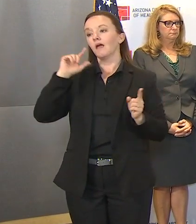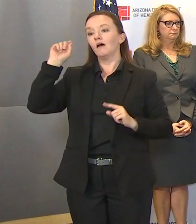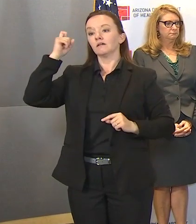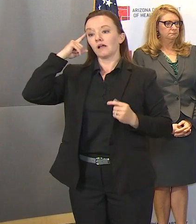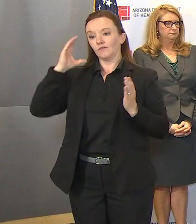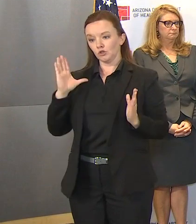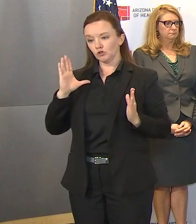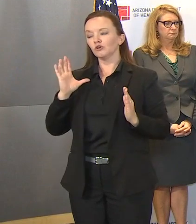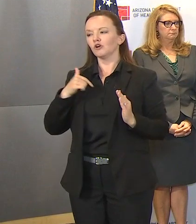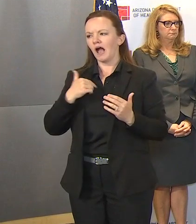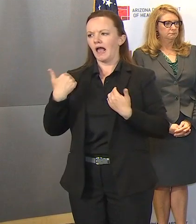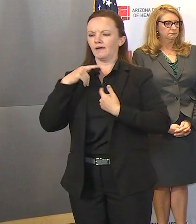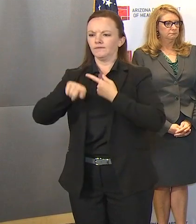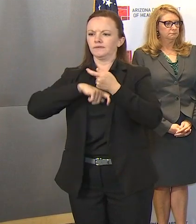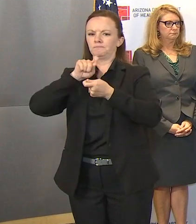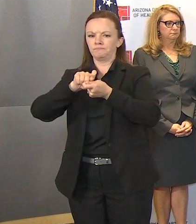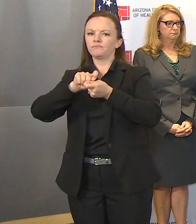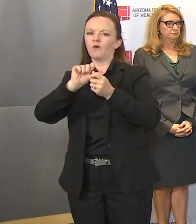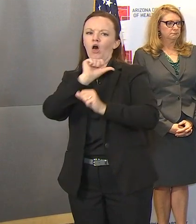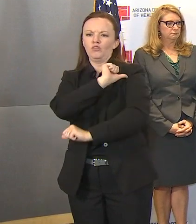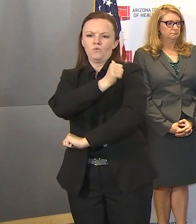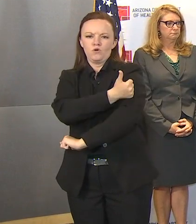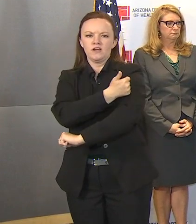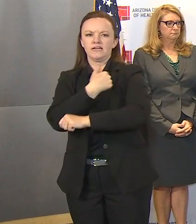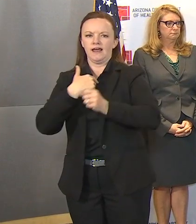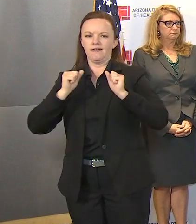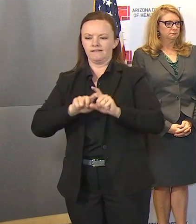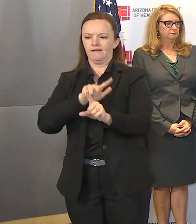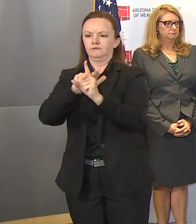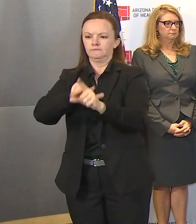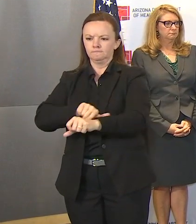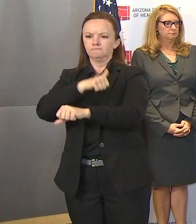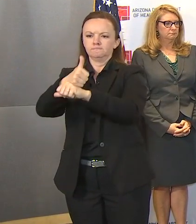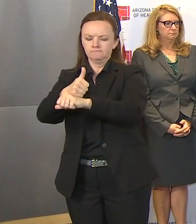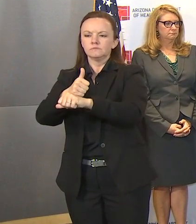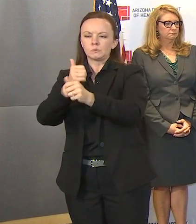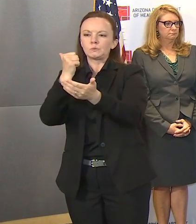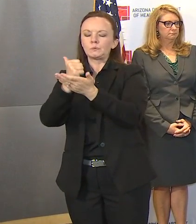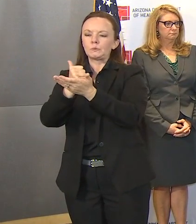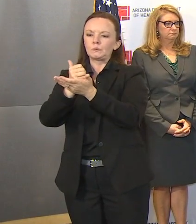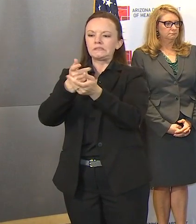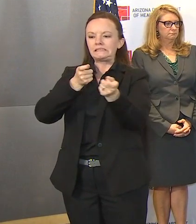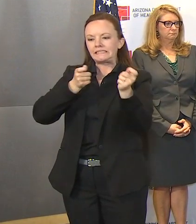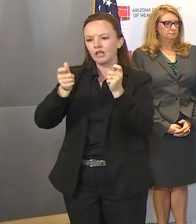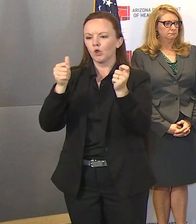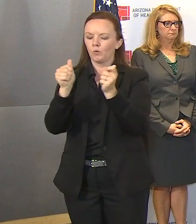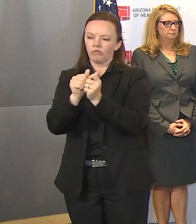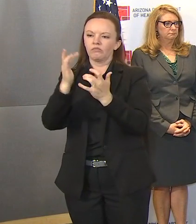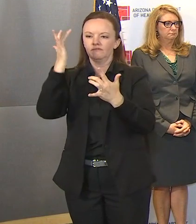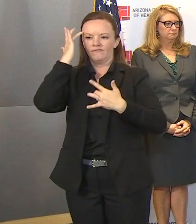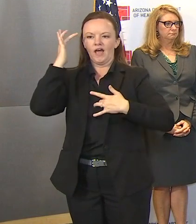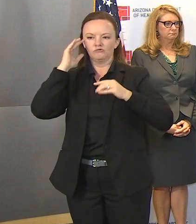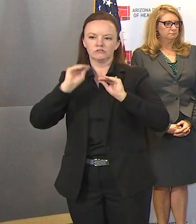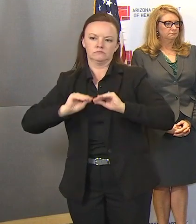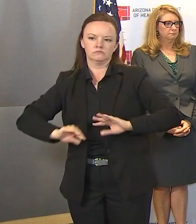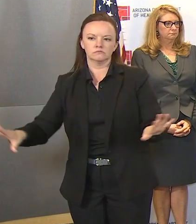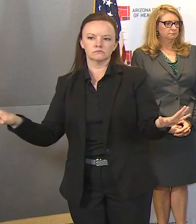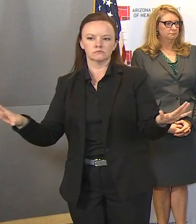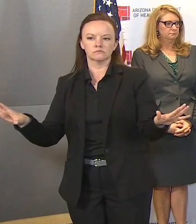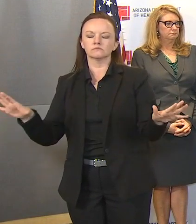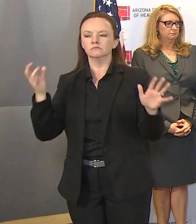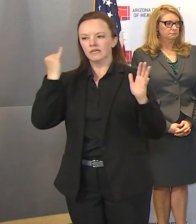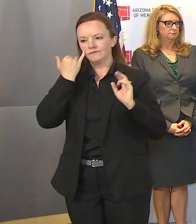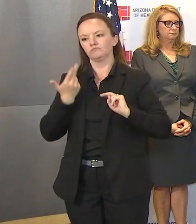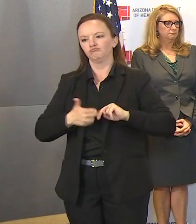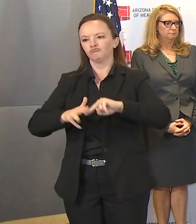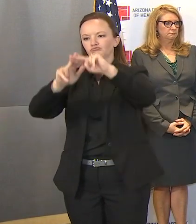authorities that we can put into place to deal with the spread of the virus as it